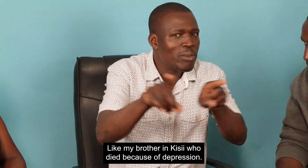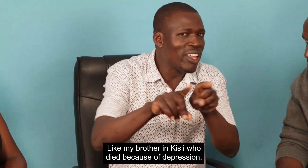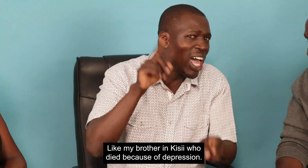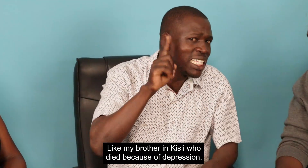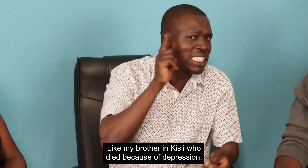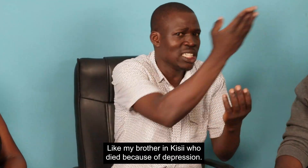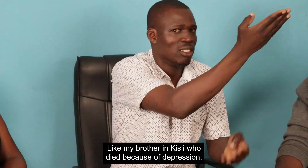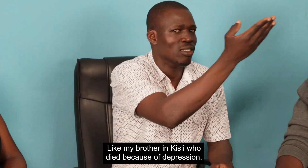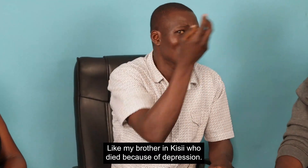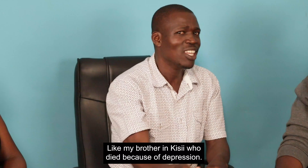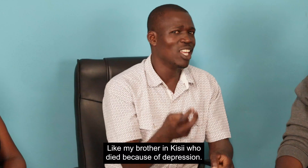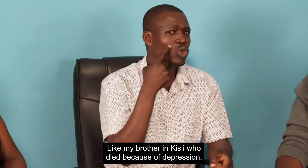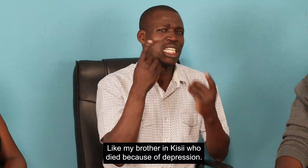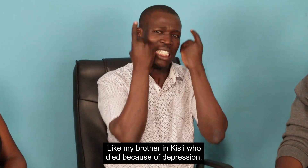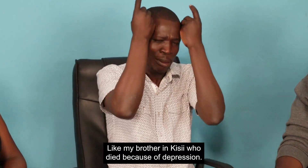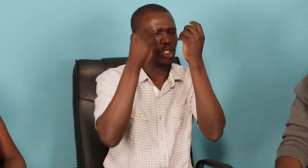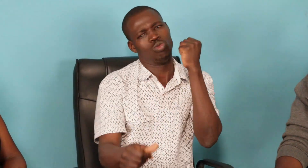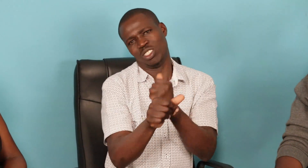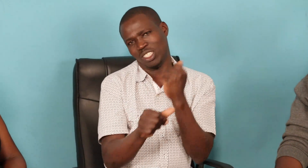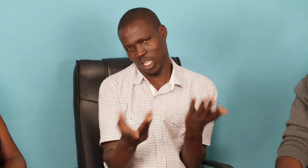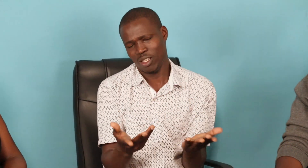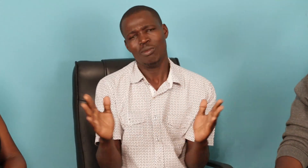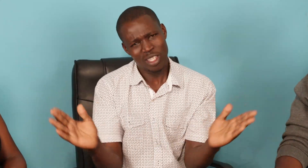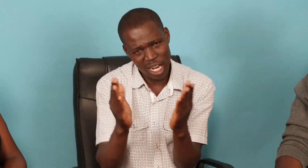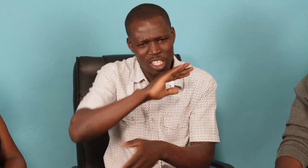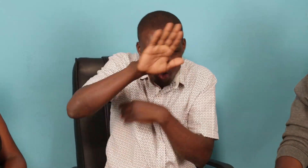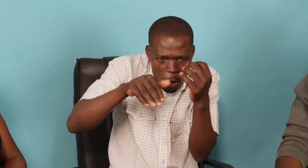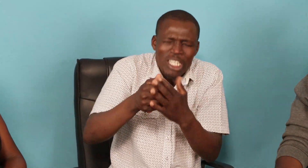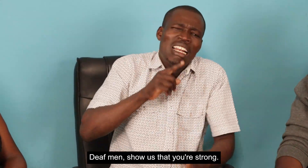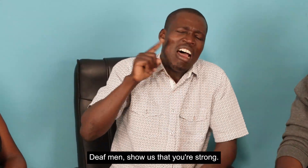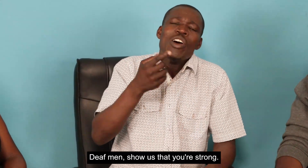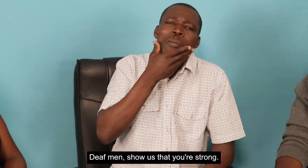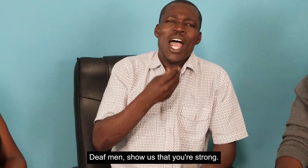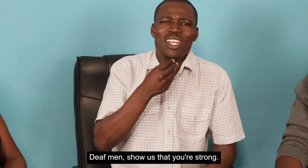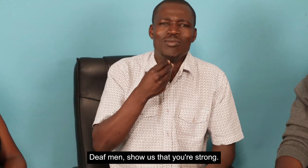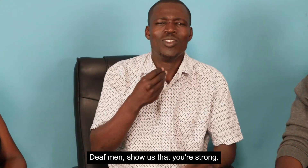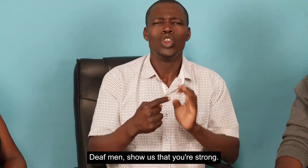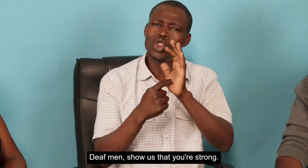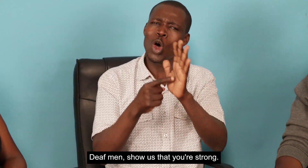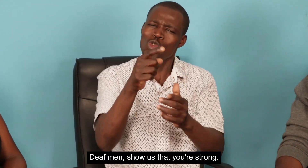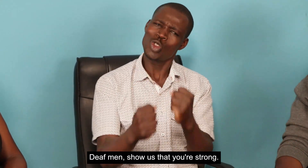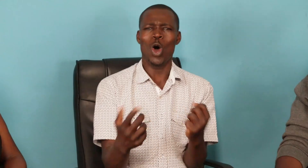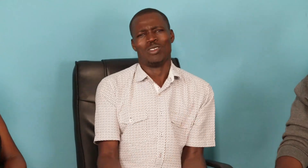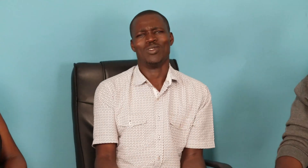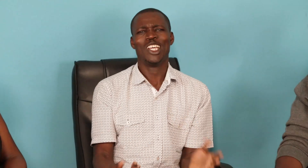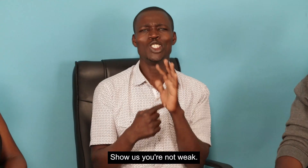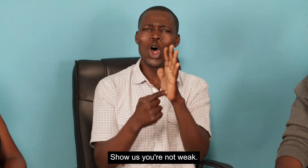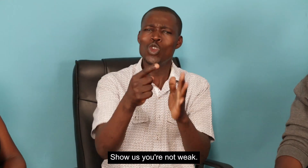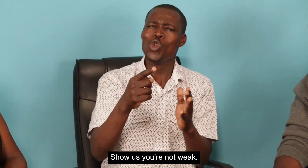death. So you heard about what happened to my brother in Kisi, the depression that was very dangerous and it led to death. So be